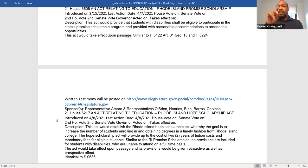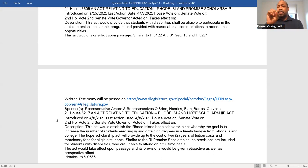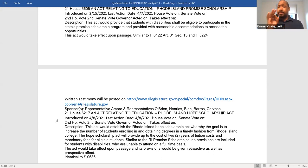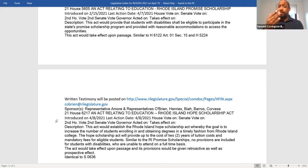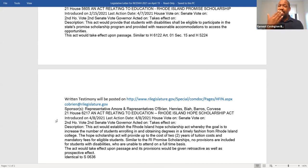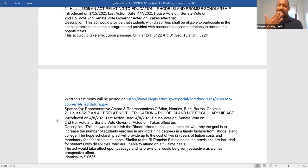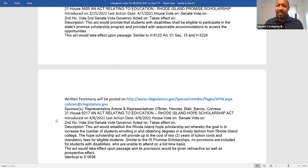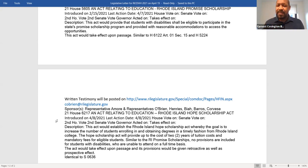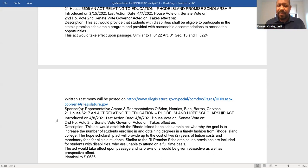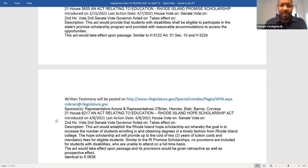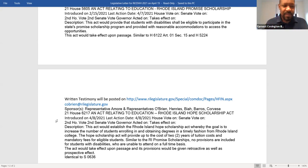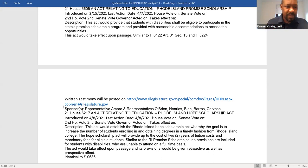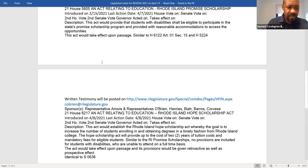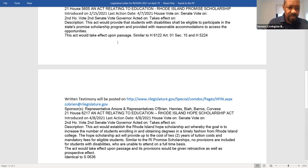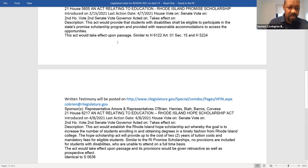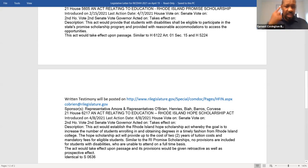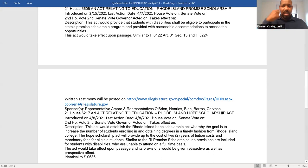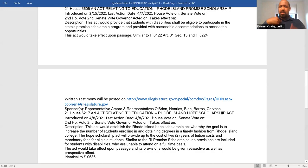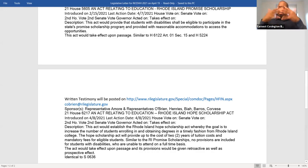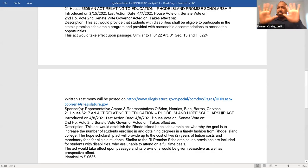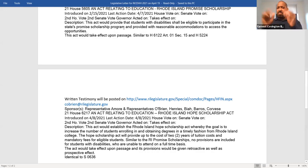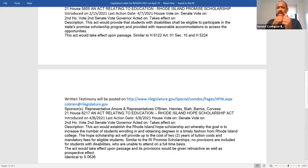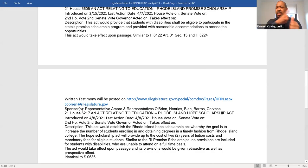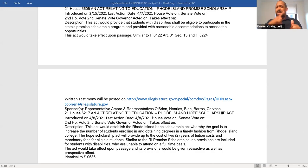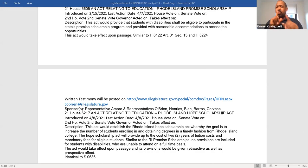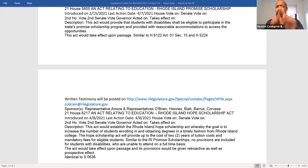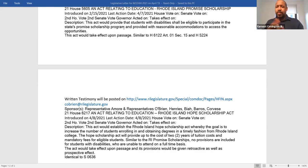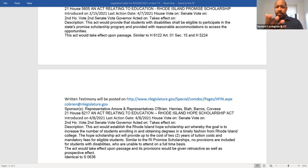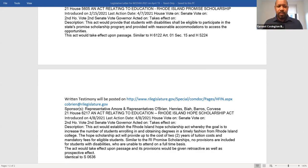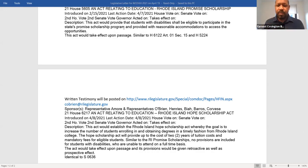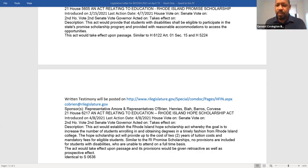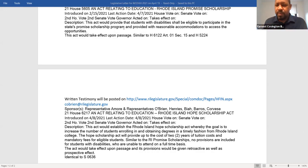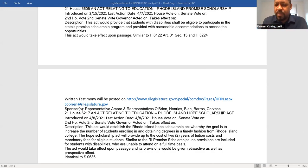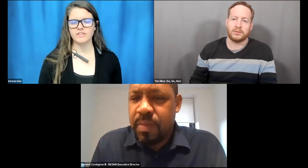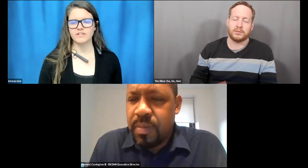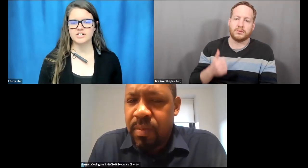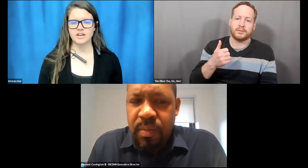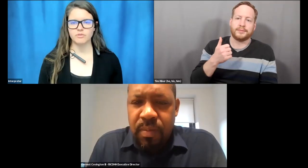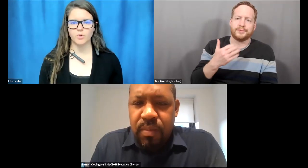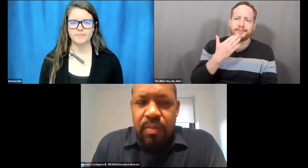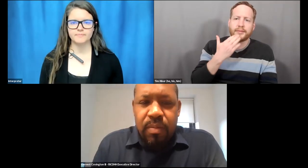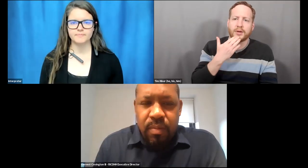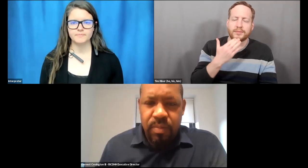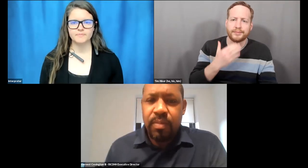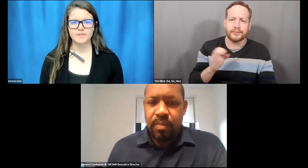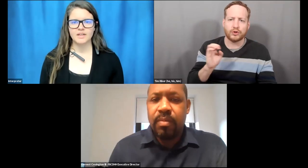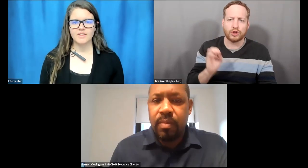commissioner meeting. Thank you. I think that's it for me regarding the legislative report. Thank